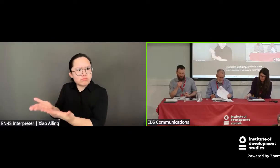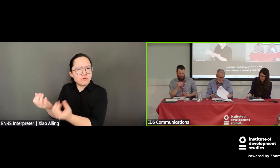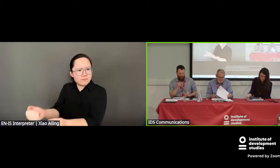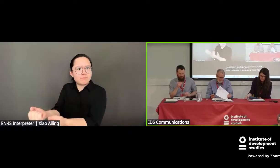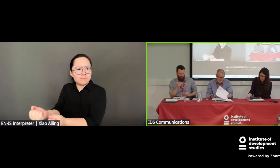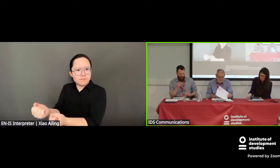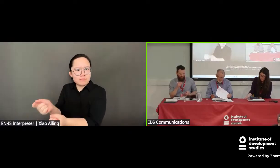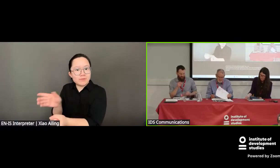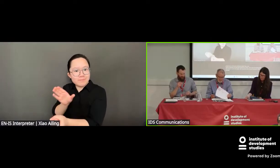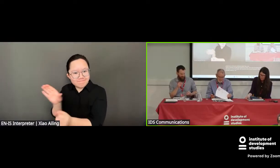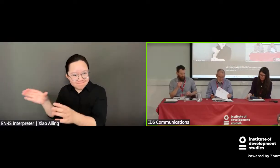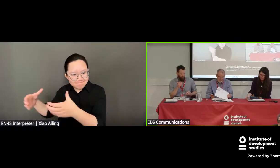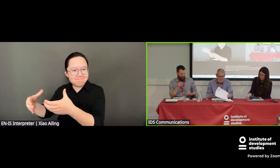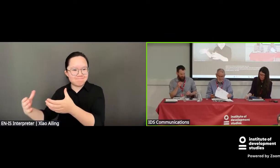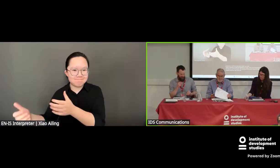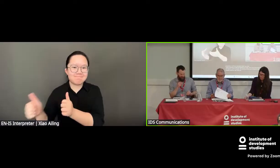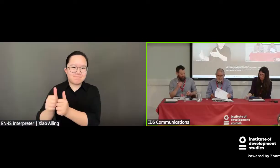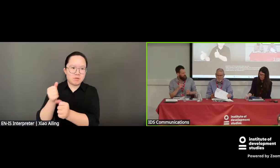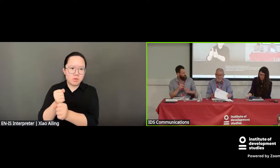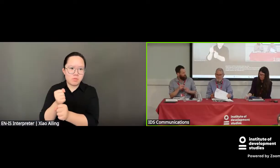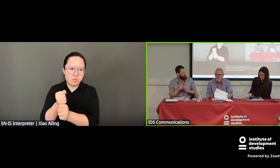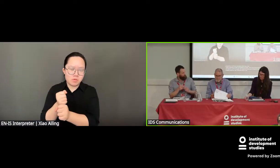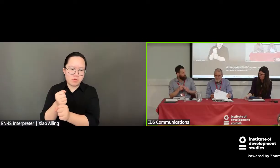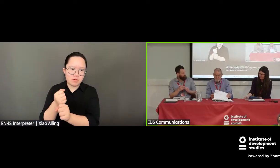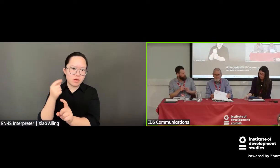way towards making disability more inclusive.